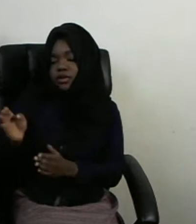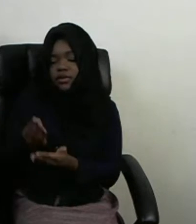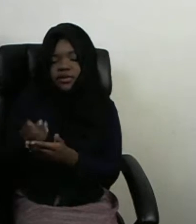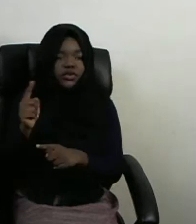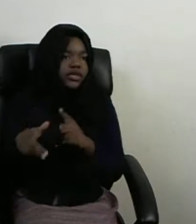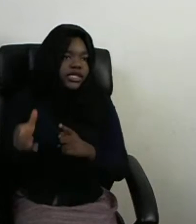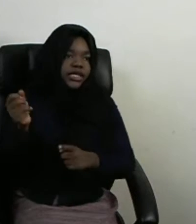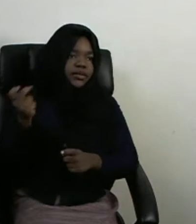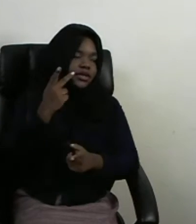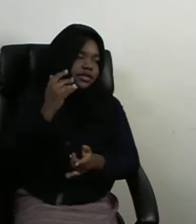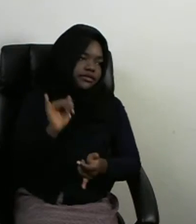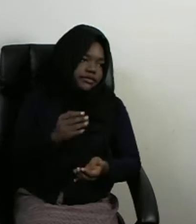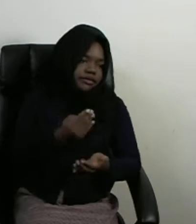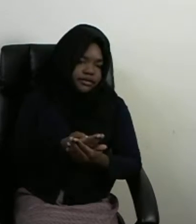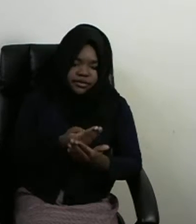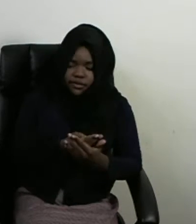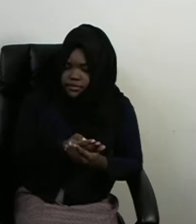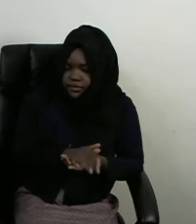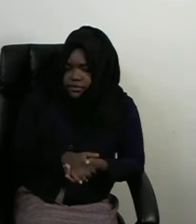you cannot take it back.